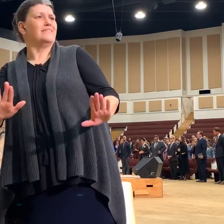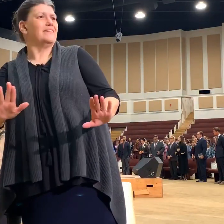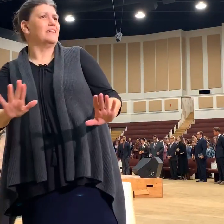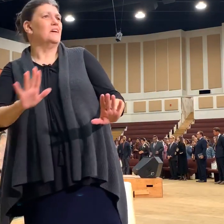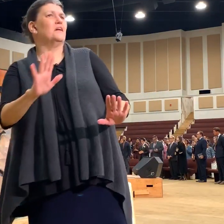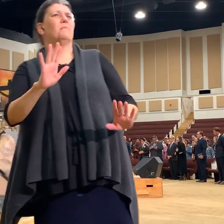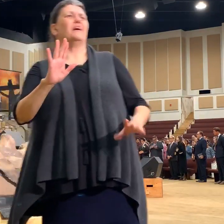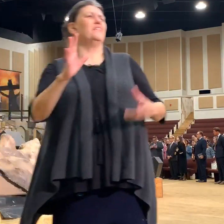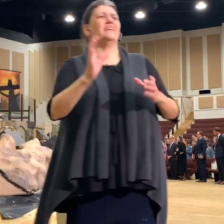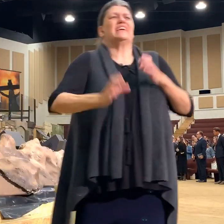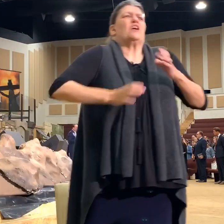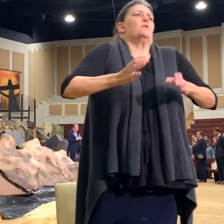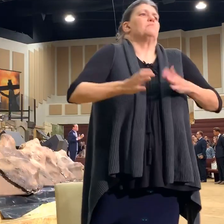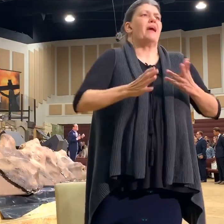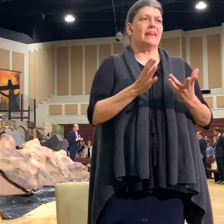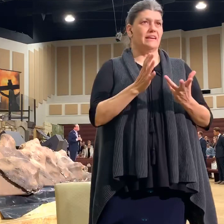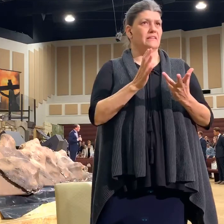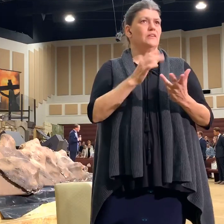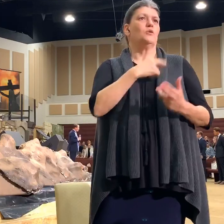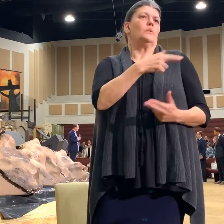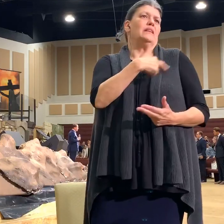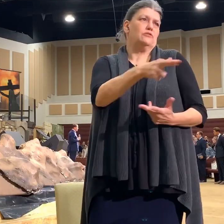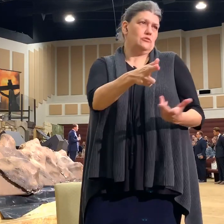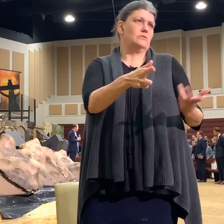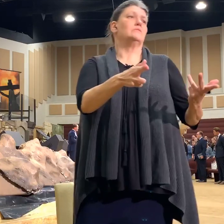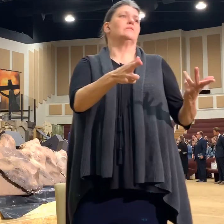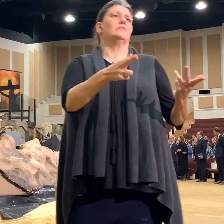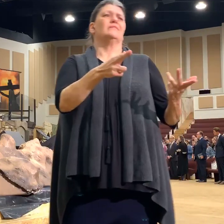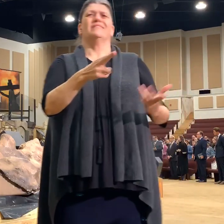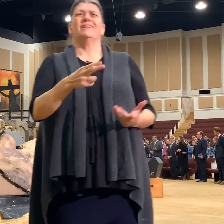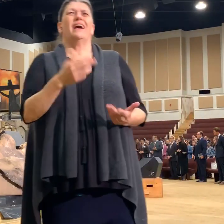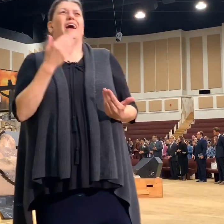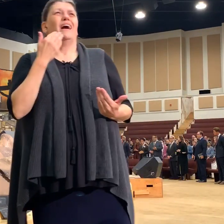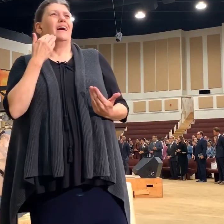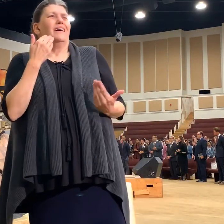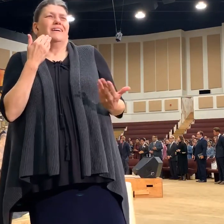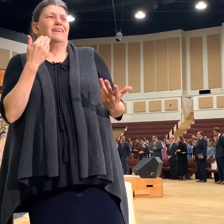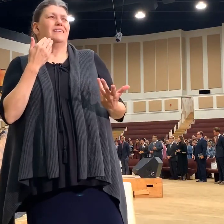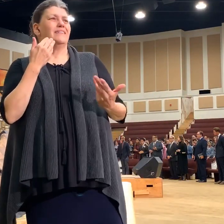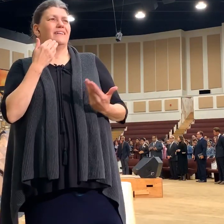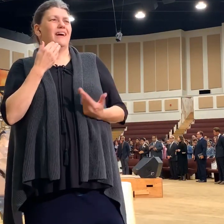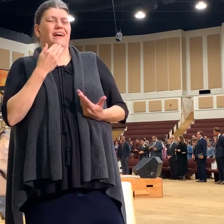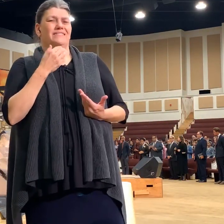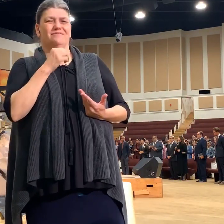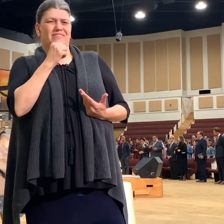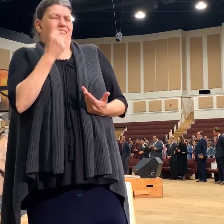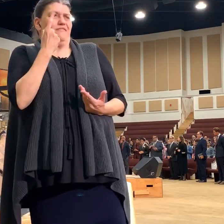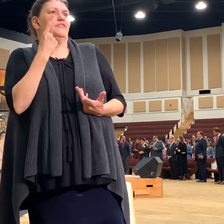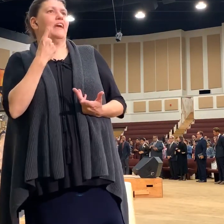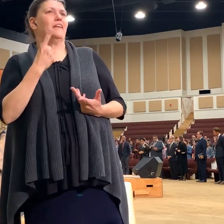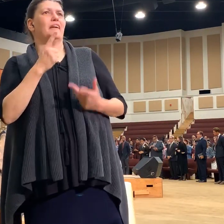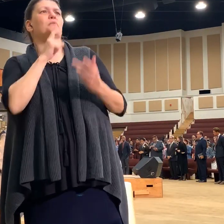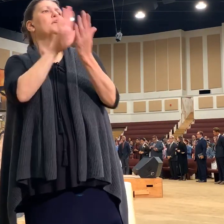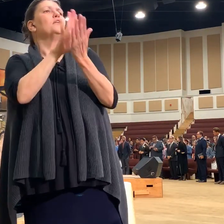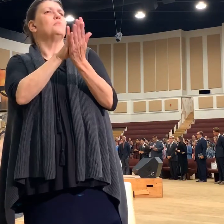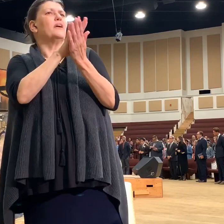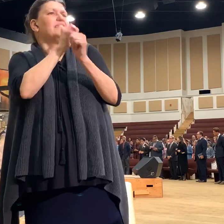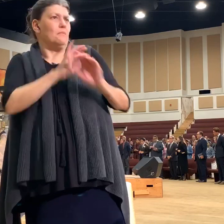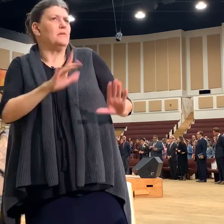movement, I've always misunderstood what it is to bless the Lord. You see, blessing the